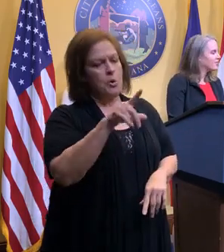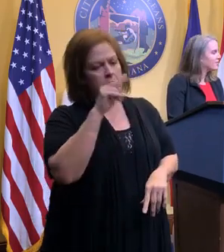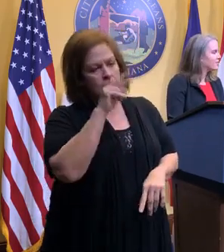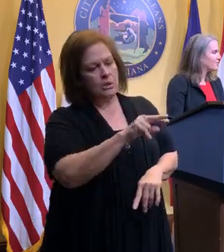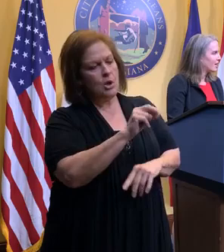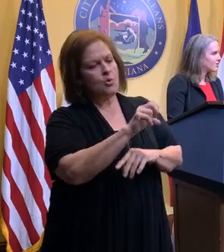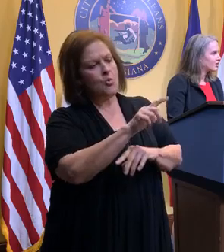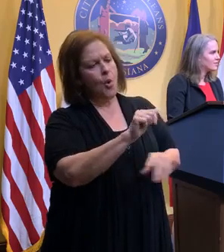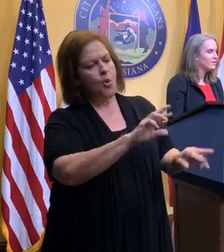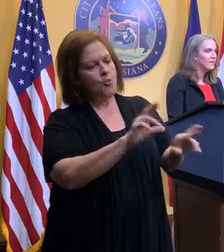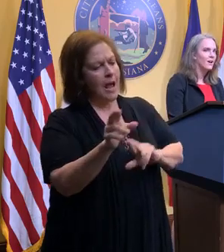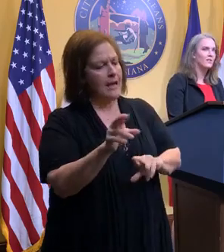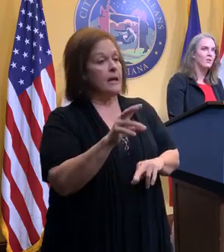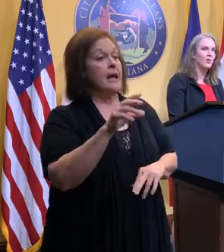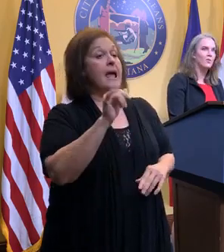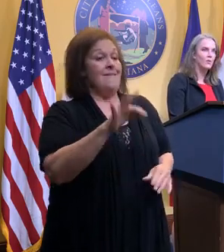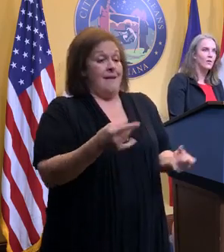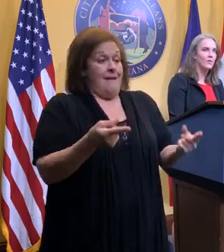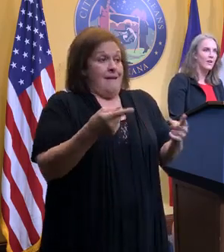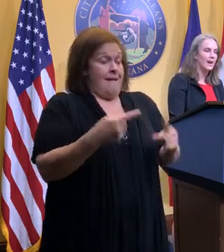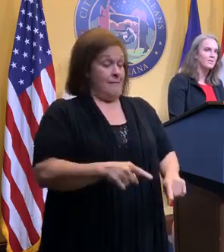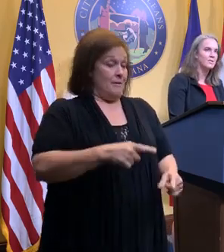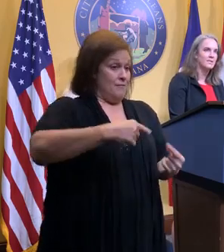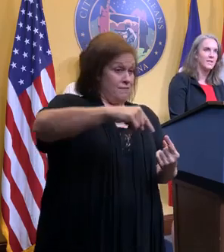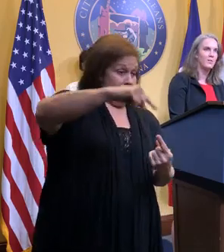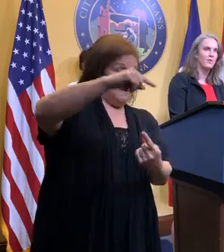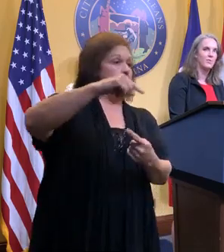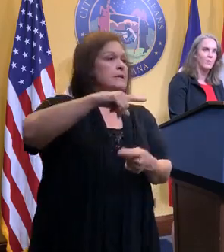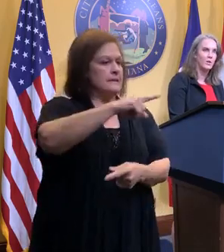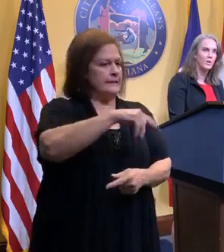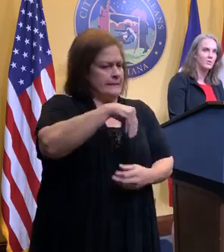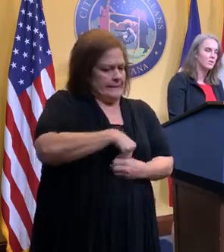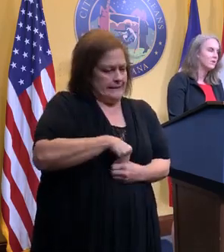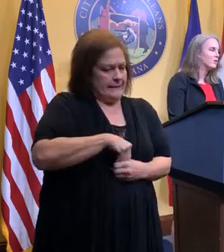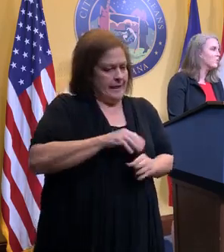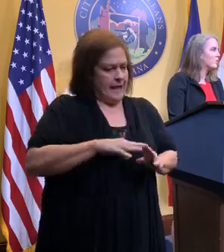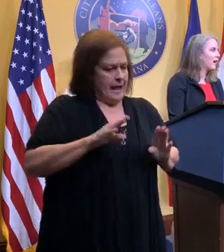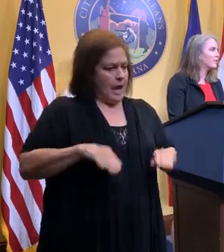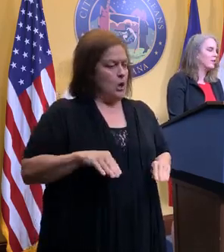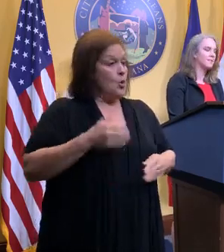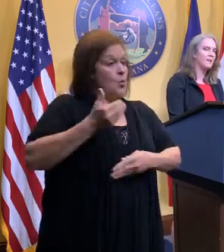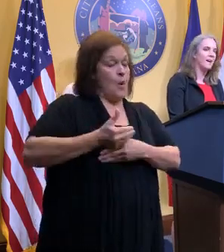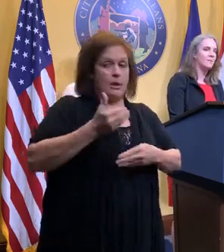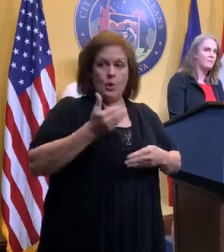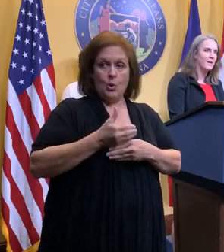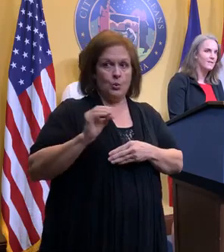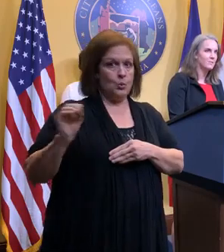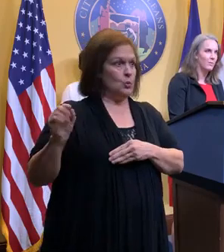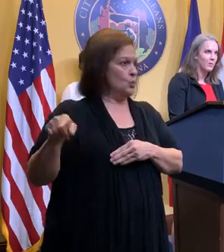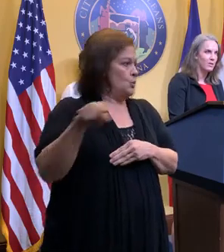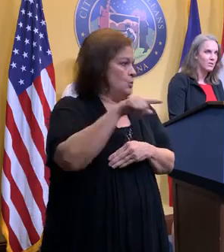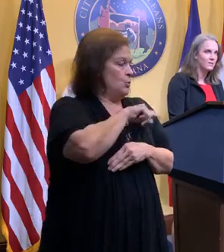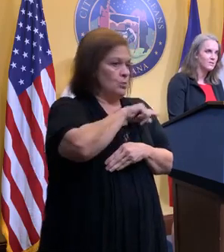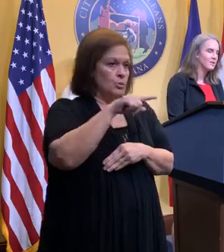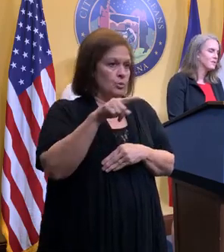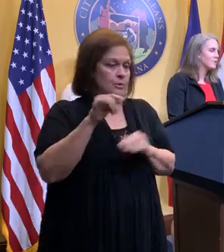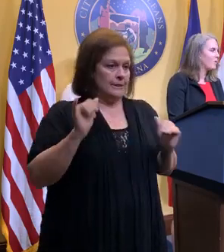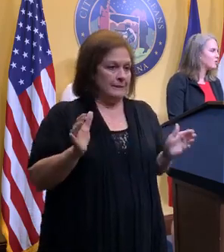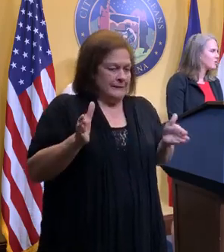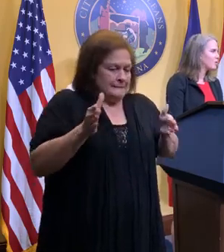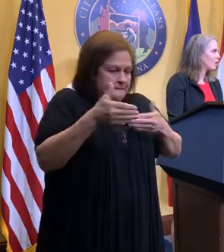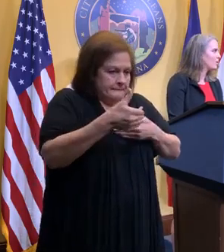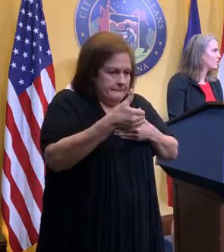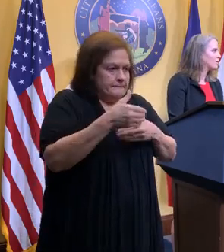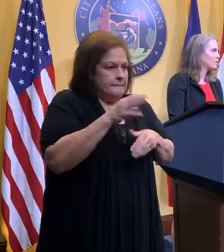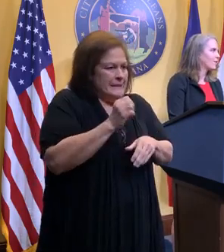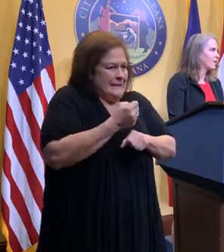an interior location on the lower floor of your house and stay away from windows. You won't have a lot of time to make these preparations,